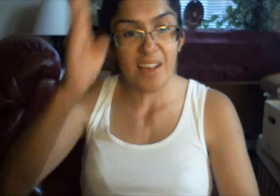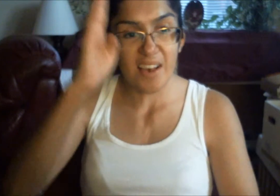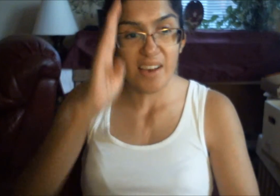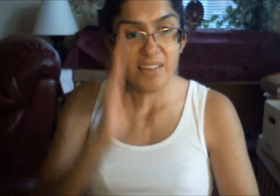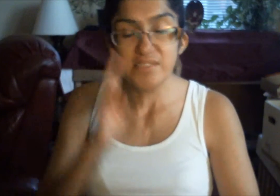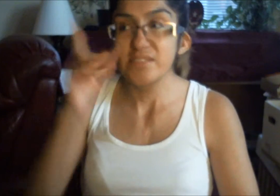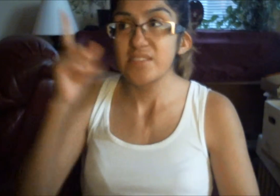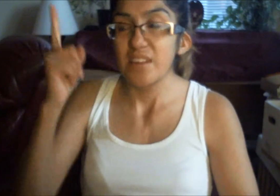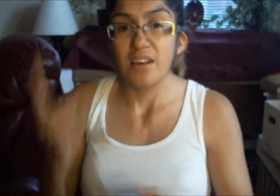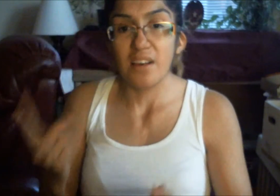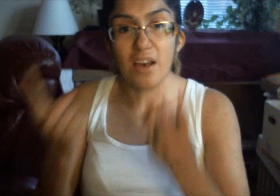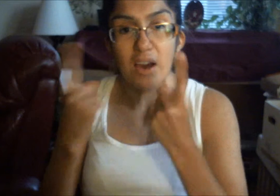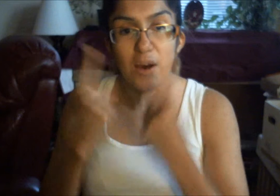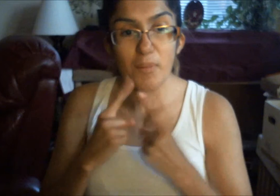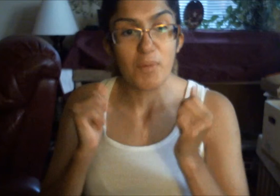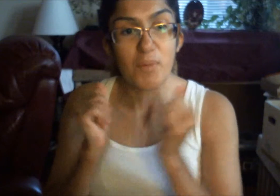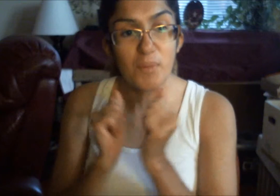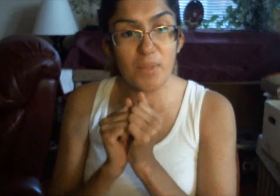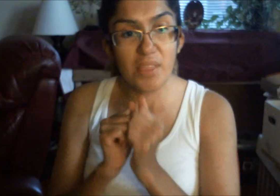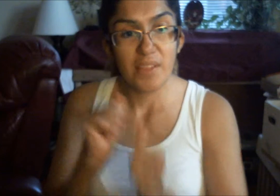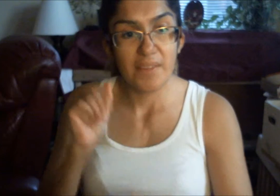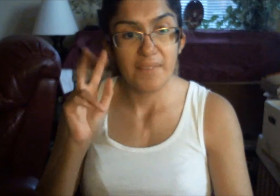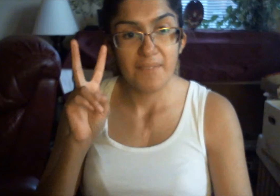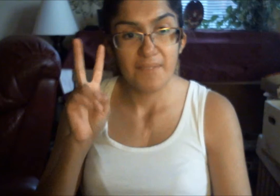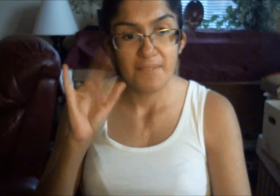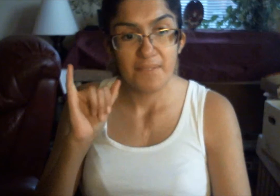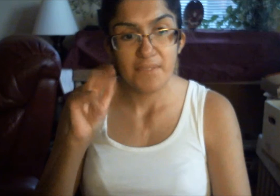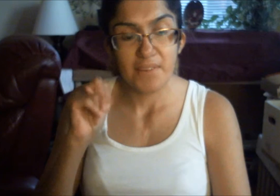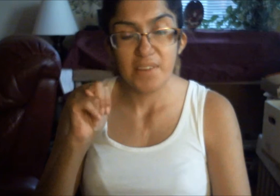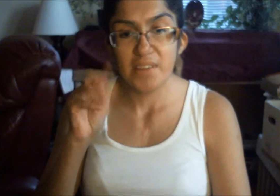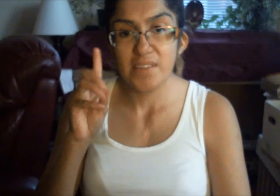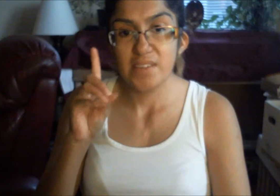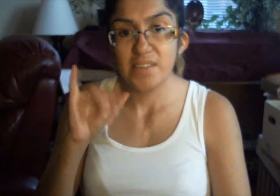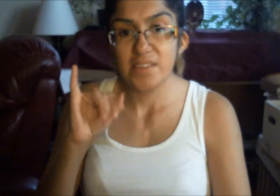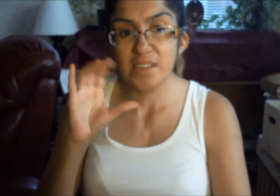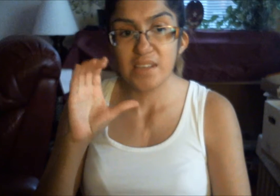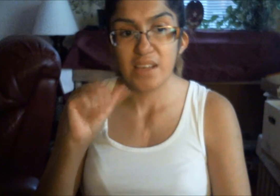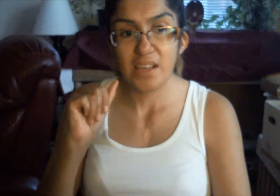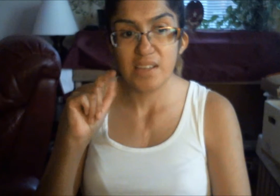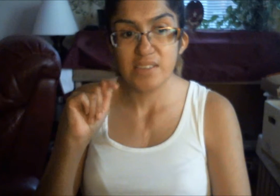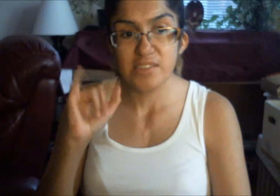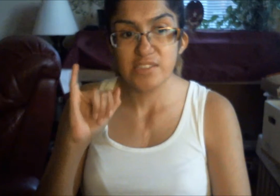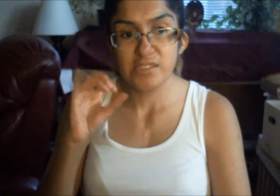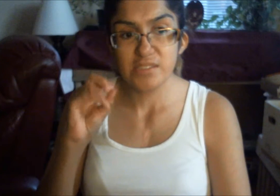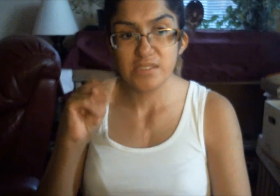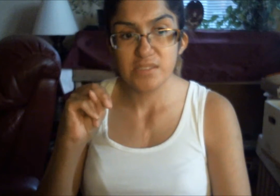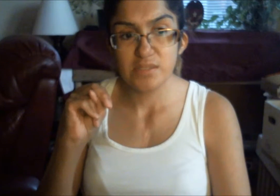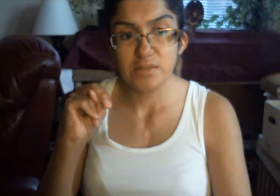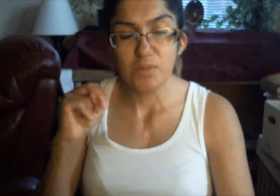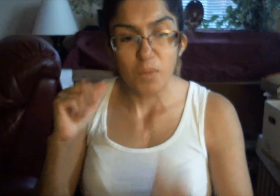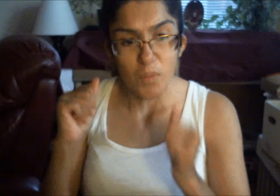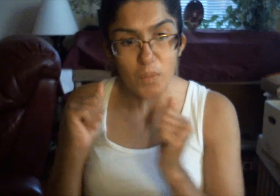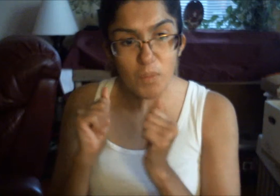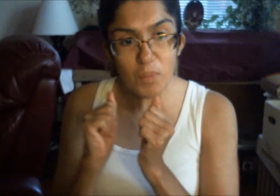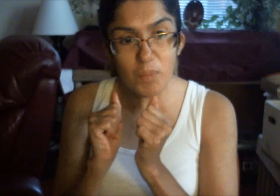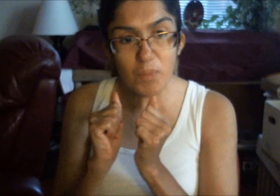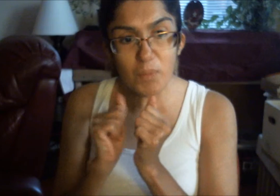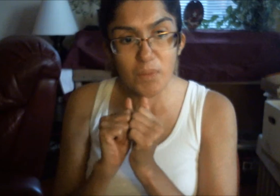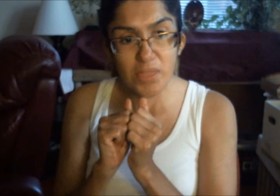10,000 for the car costs $10,000. The car costs 10,000. That's it. That's it. Something's wrong here. No, because it's very simply